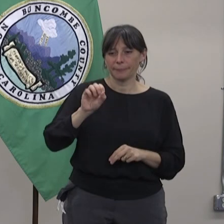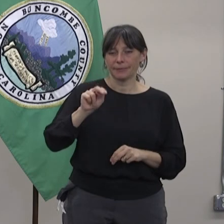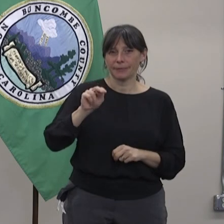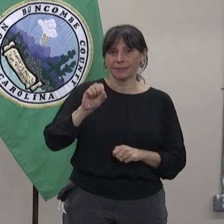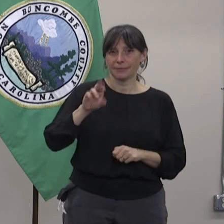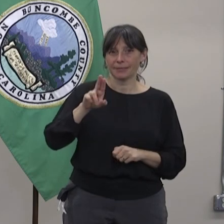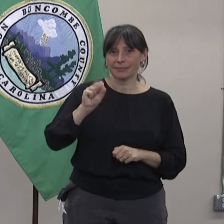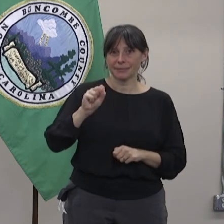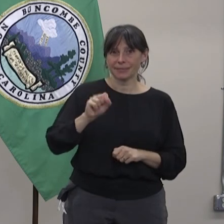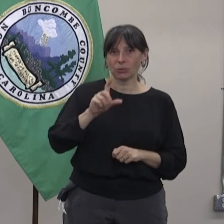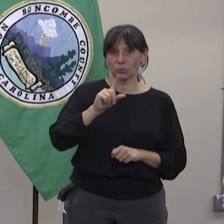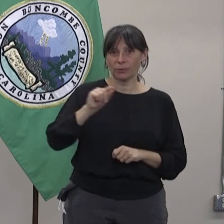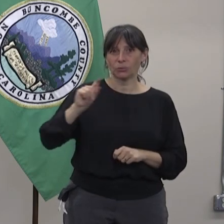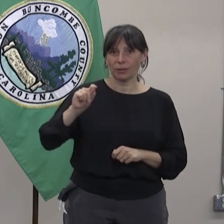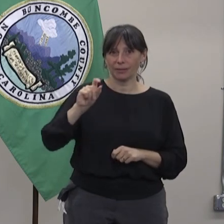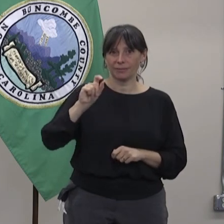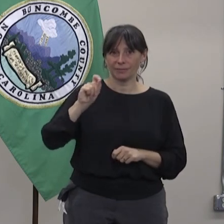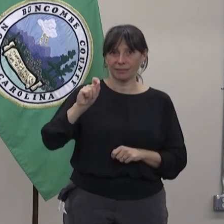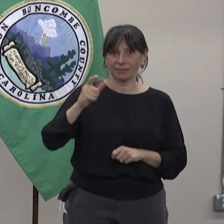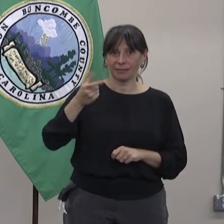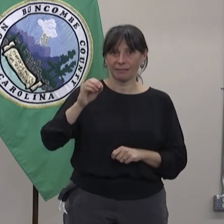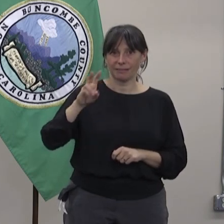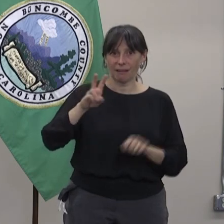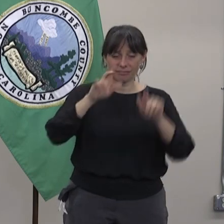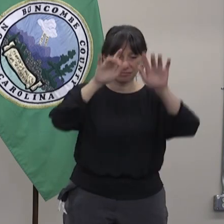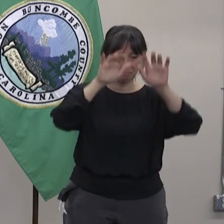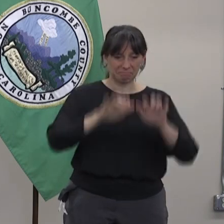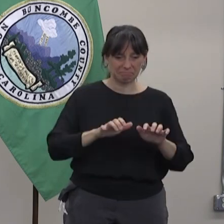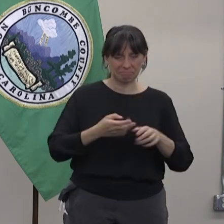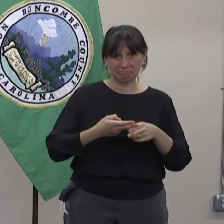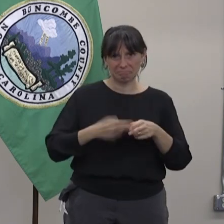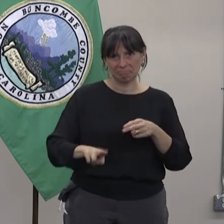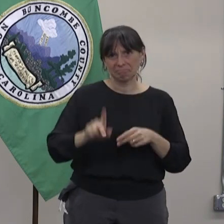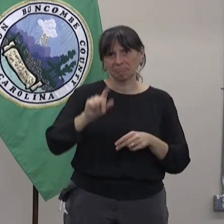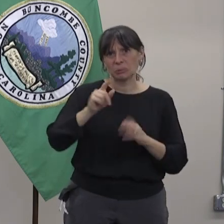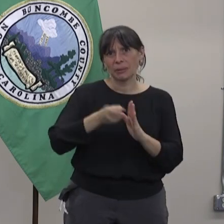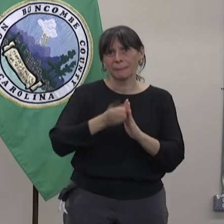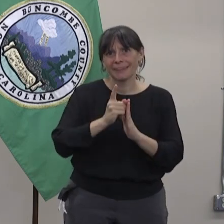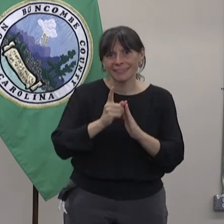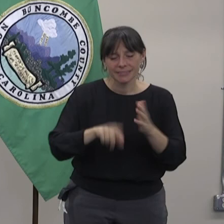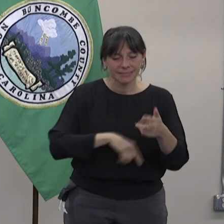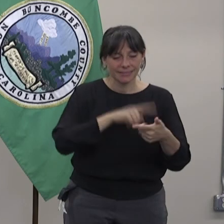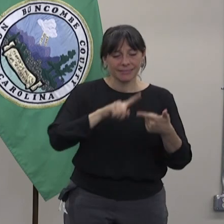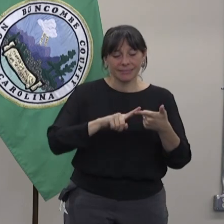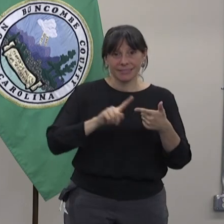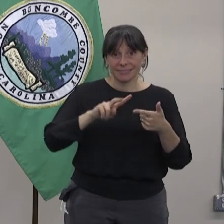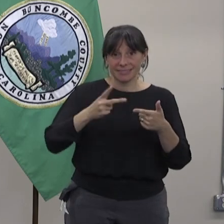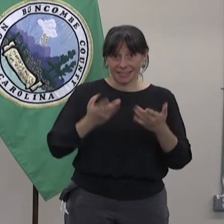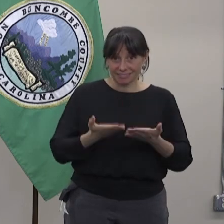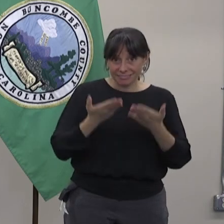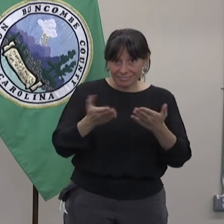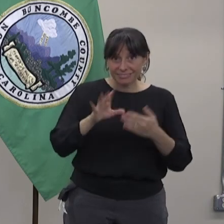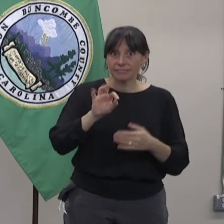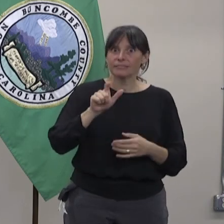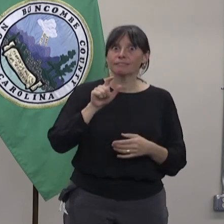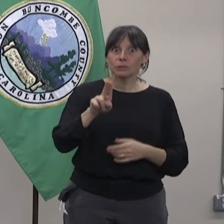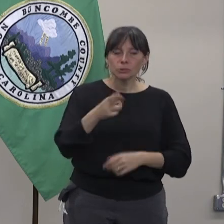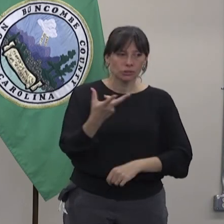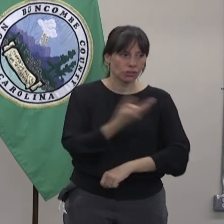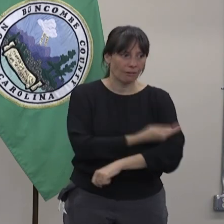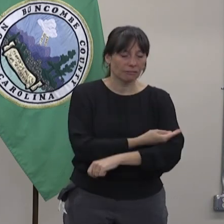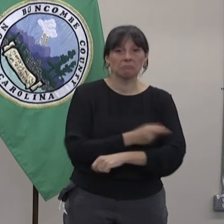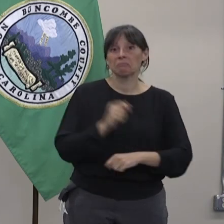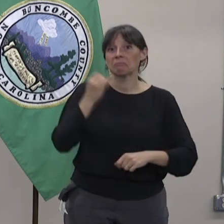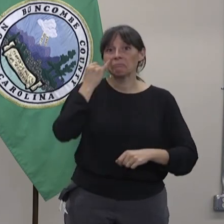census2020.gov and take 10 minutes to complete the census today. Get a flu shot. If you haven't gotten a flu shot in the past,